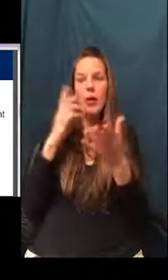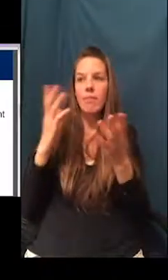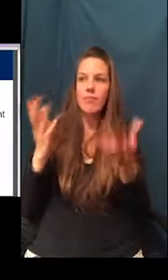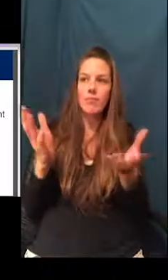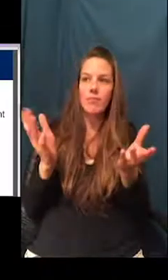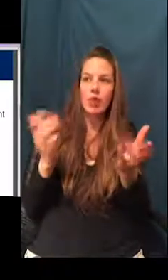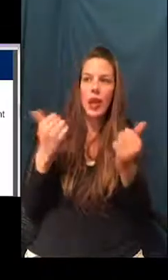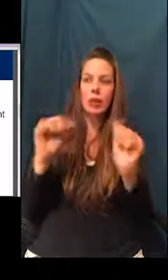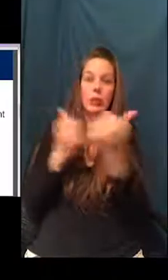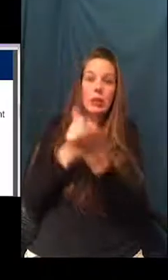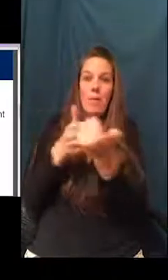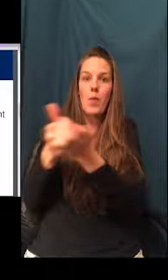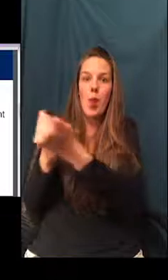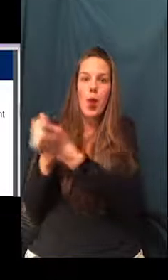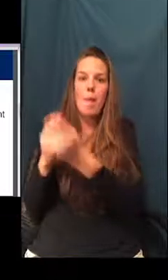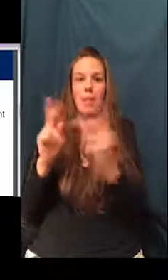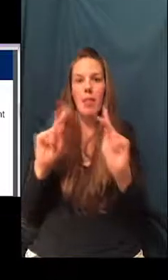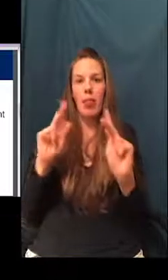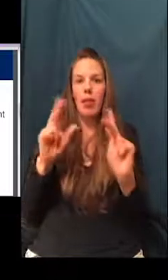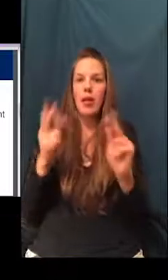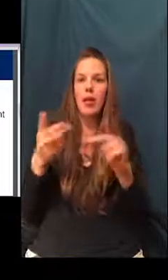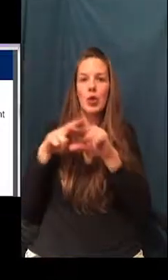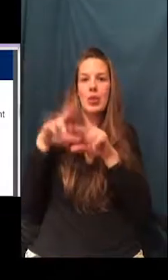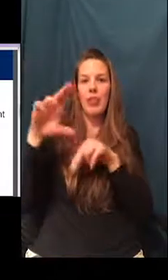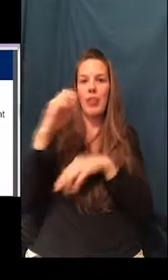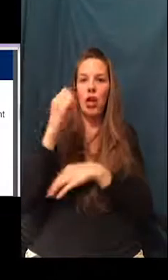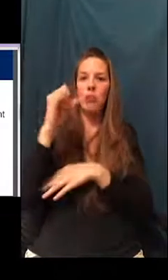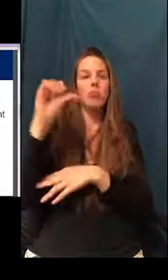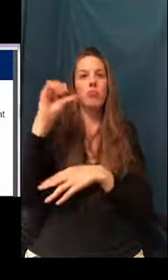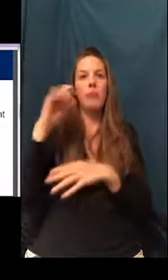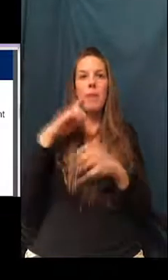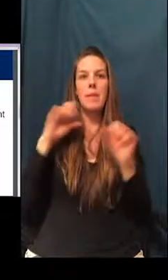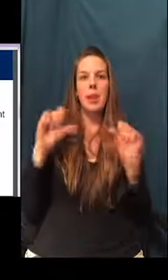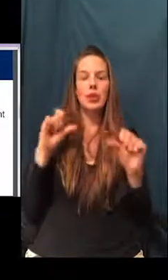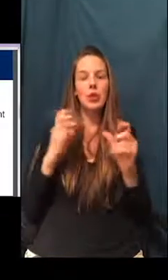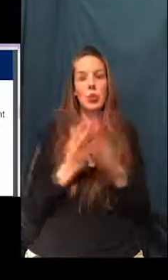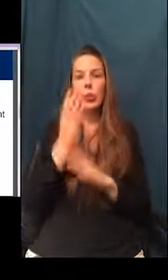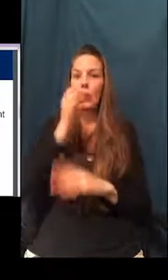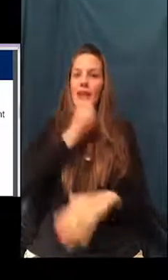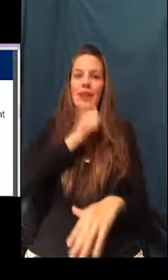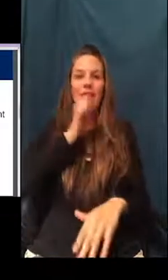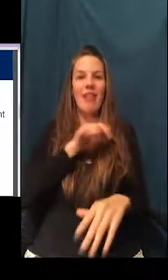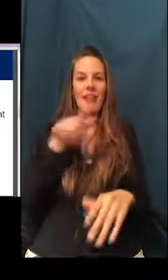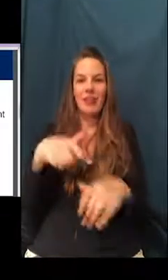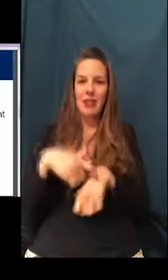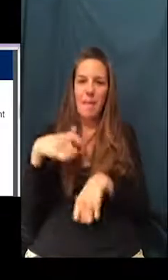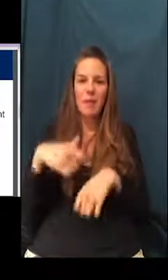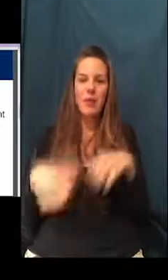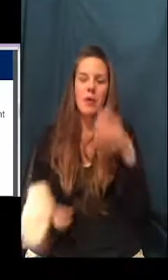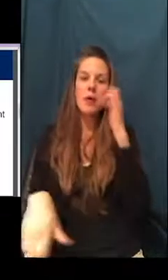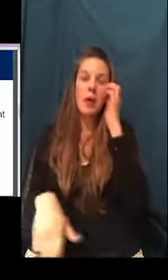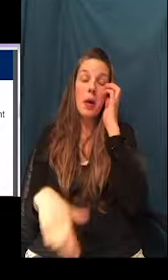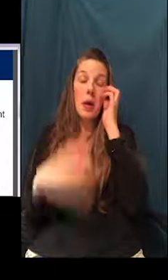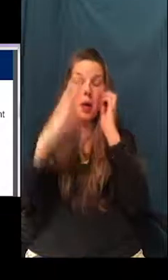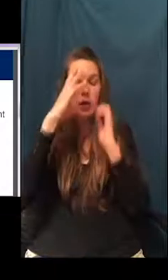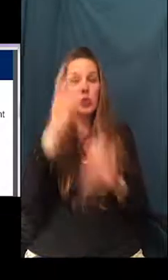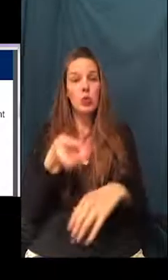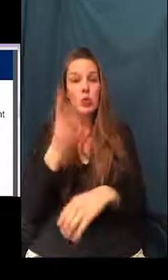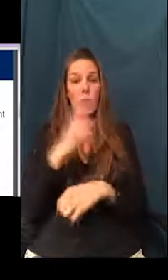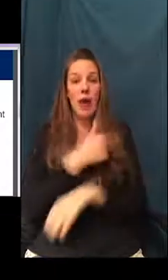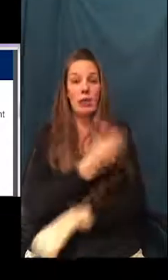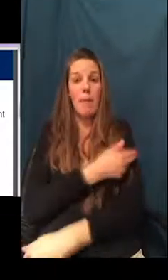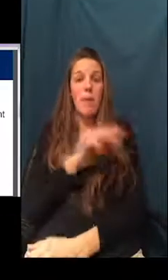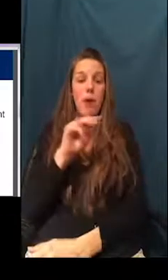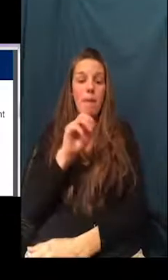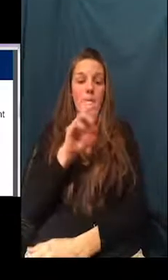support people in increasing their resilience during this time. Well, and I do know that the two hospitals, Mercy and